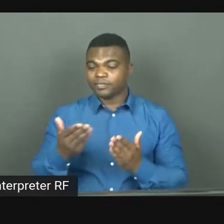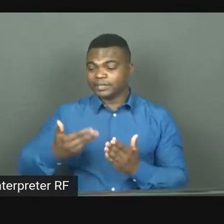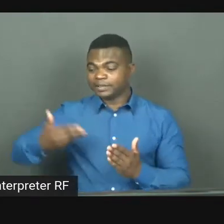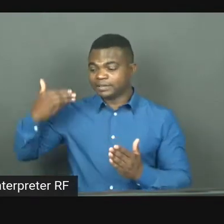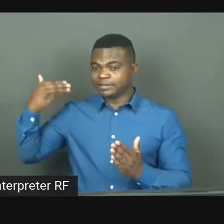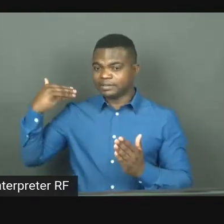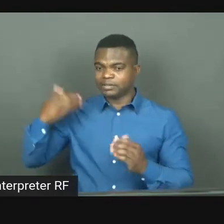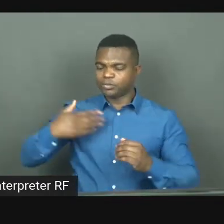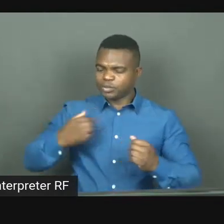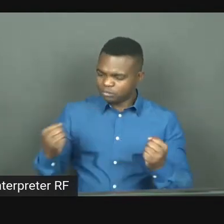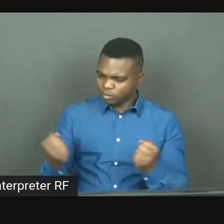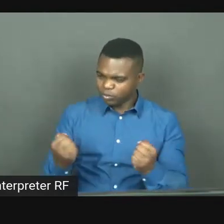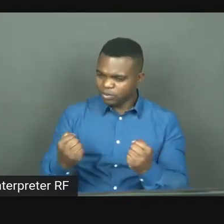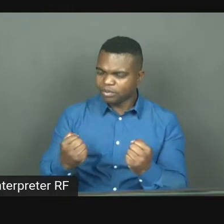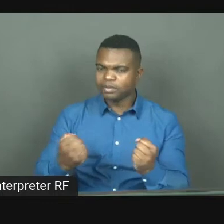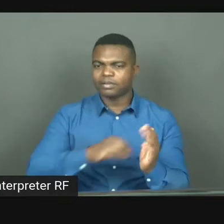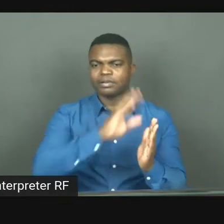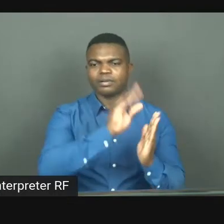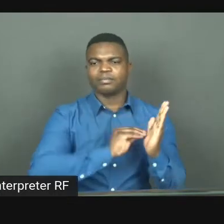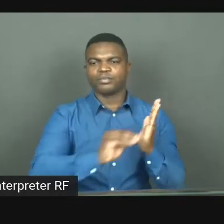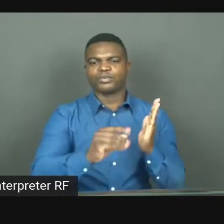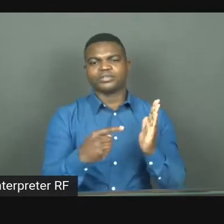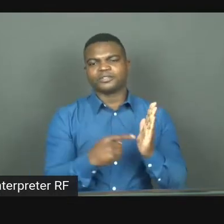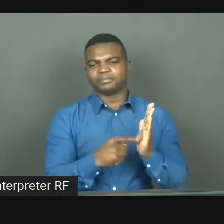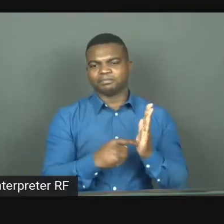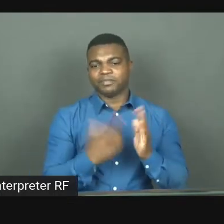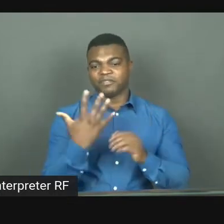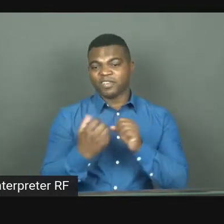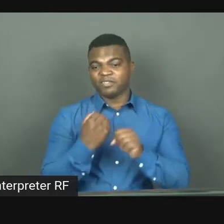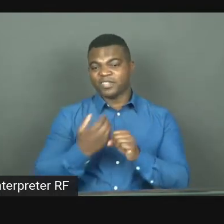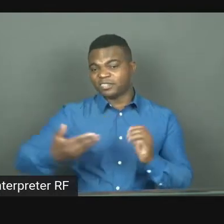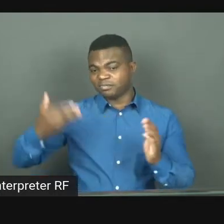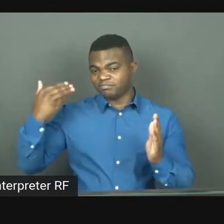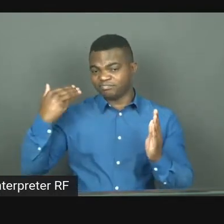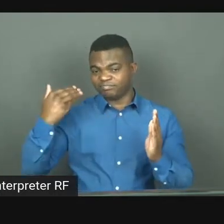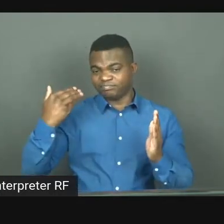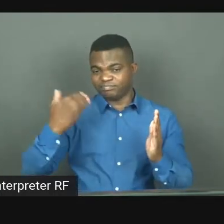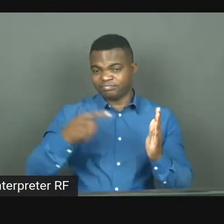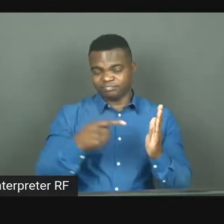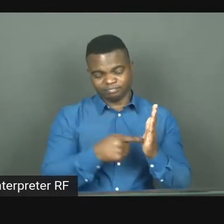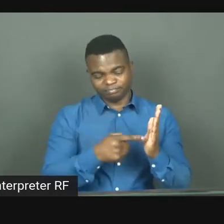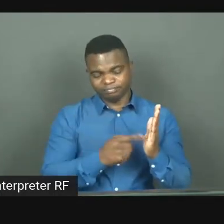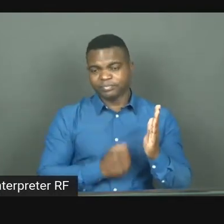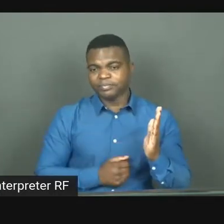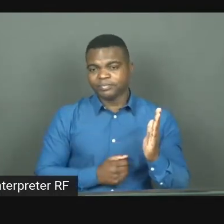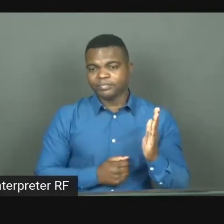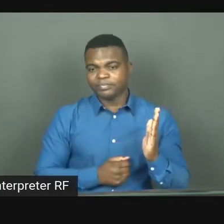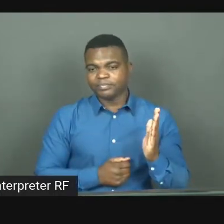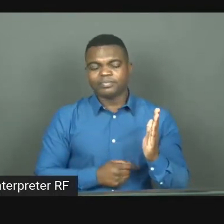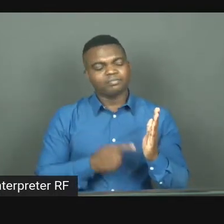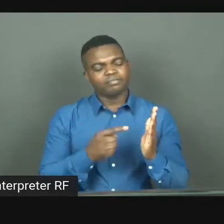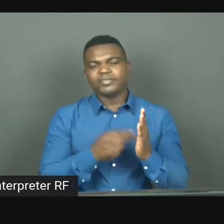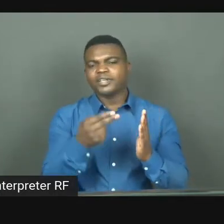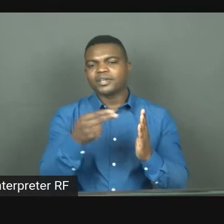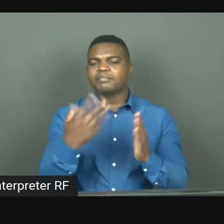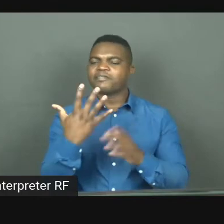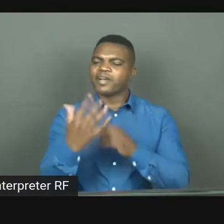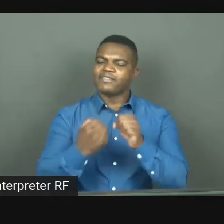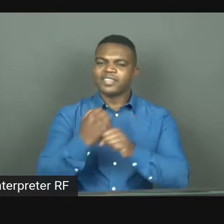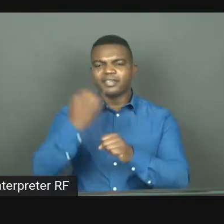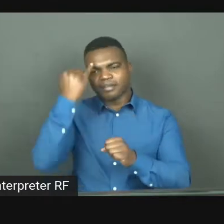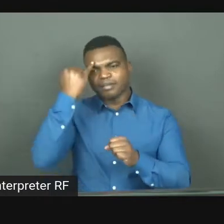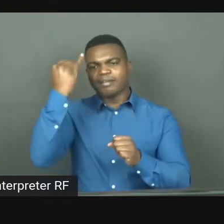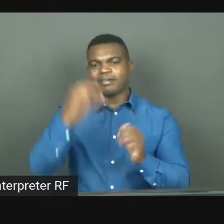Many organizations do now have framework agreements, including my own, with some donors that give us